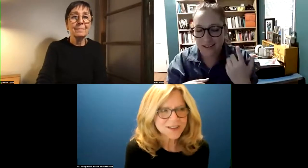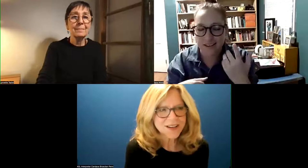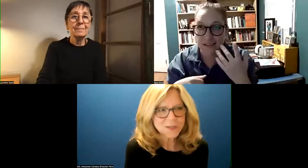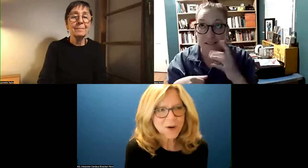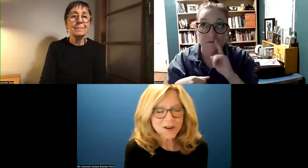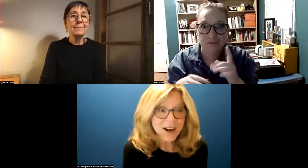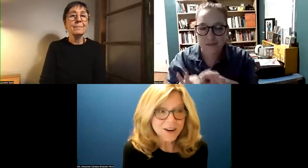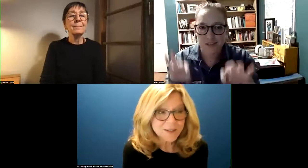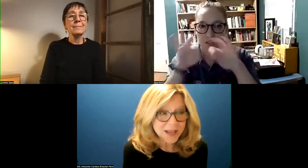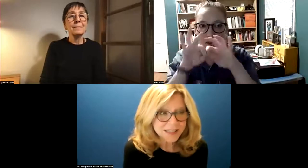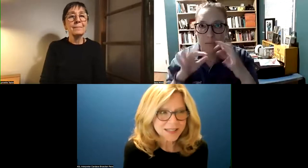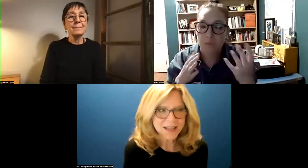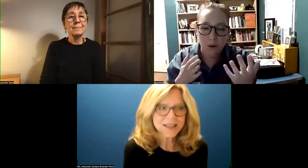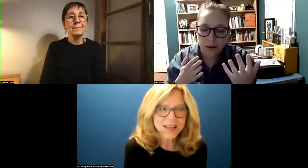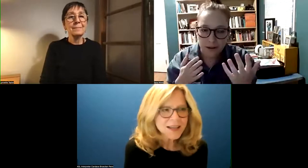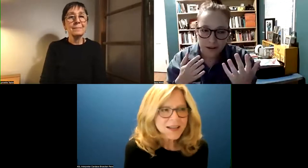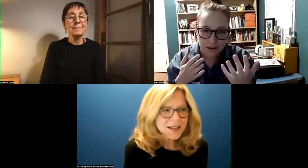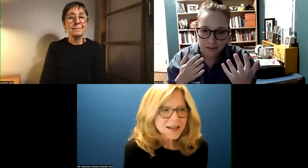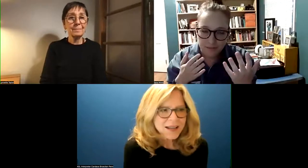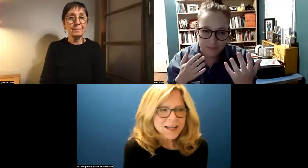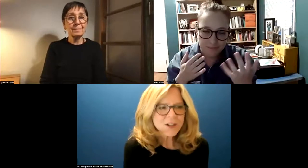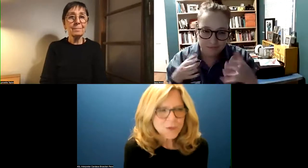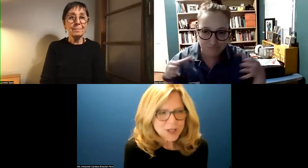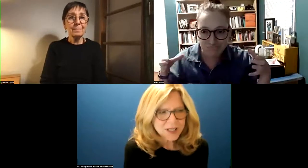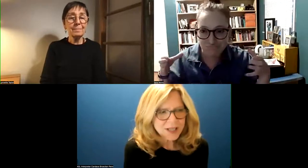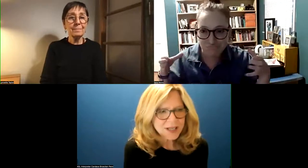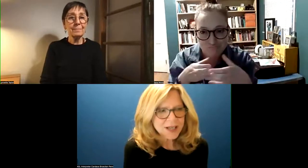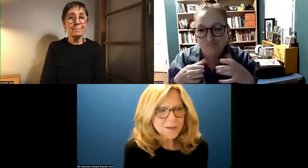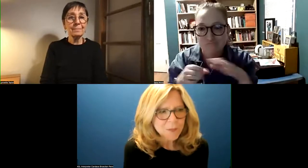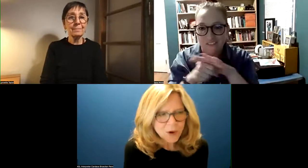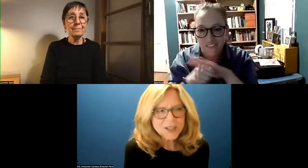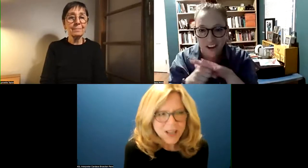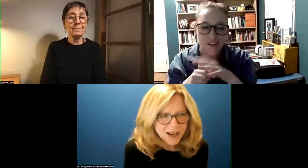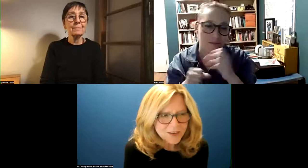conversation as part of narrative medicine. I think it's a really